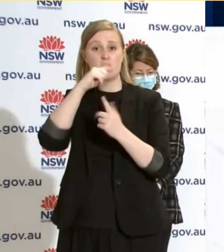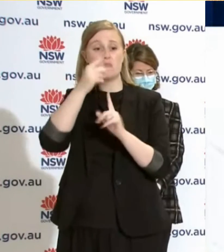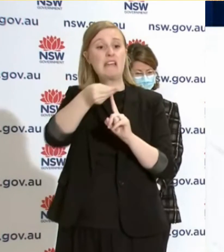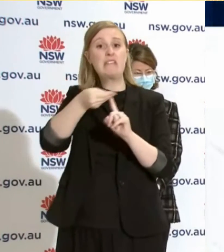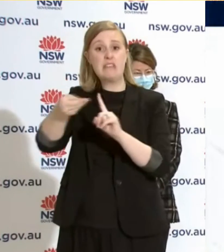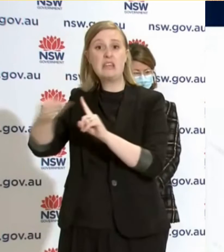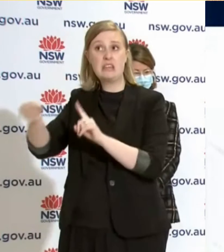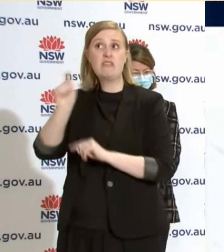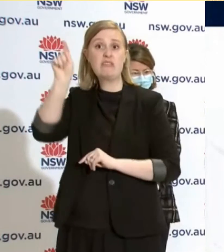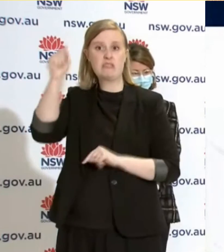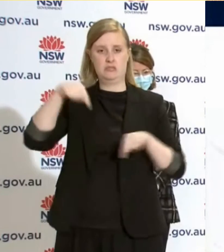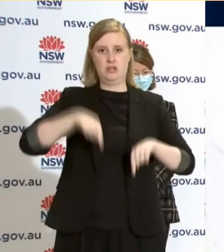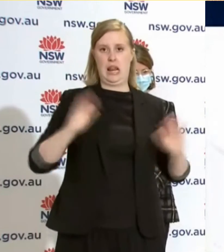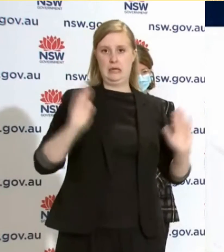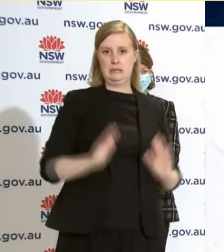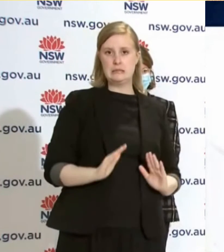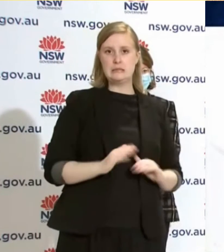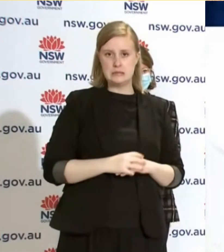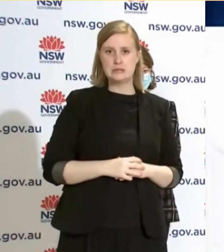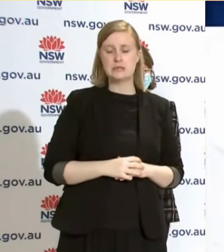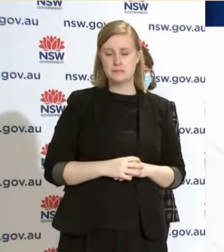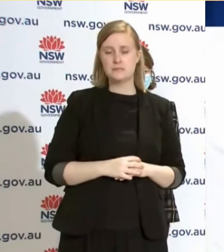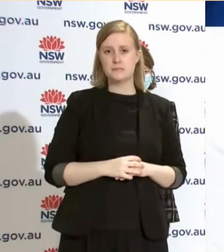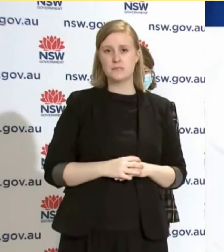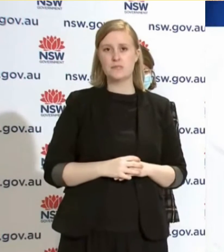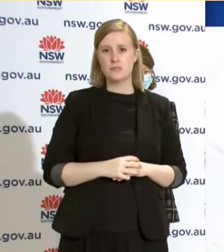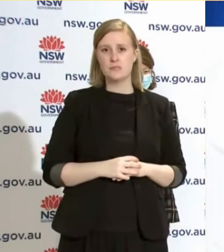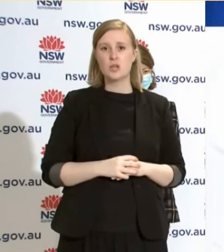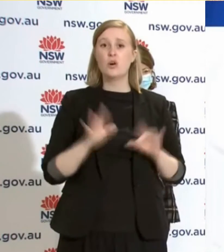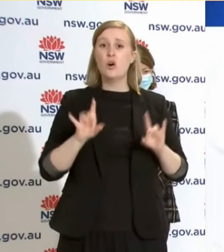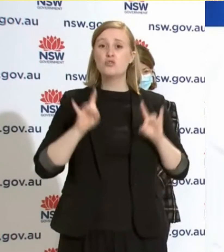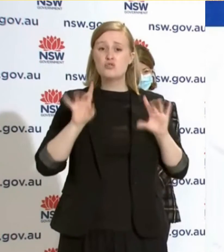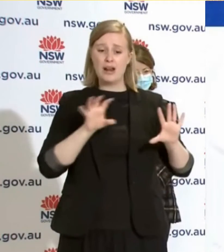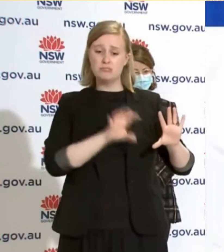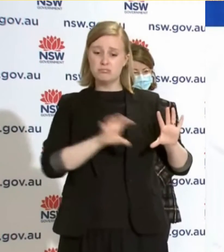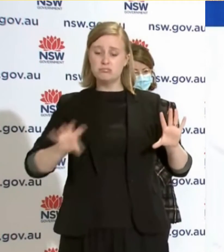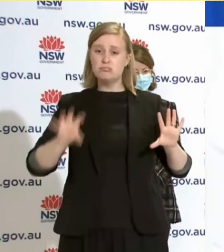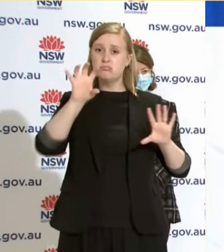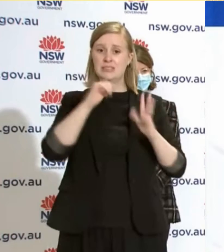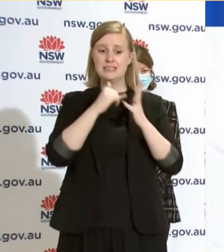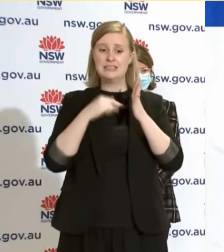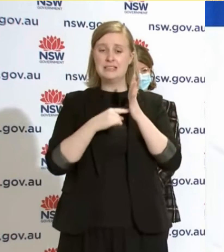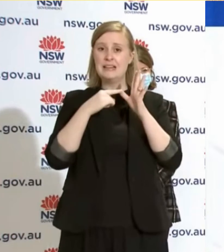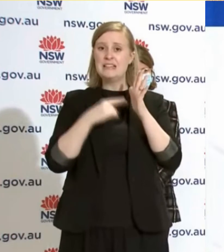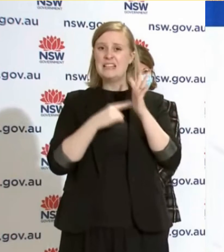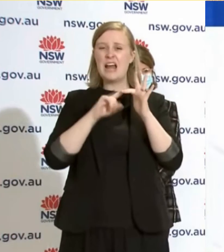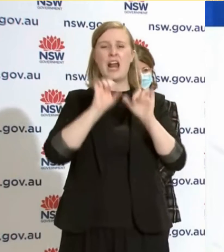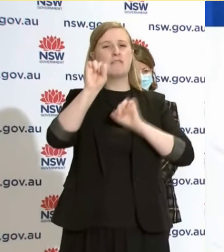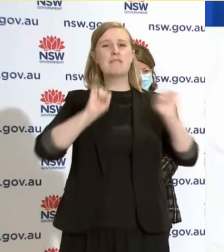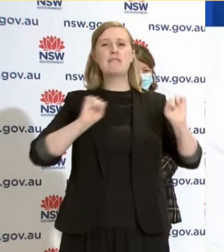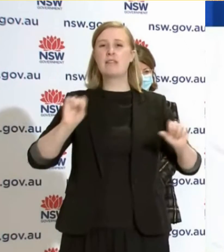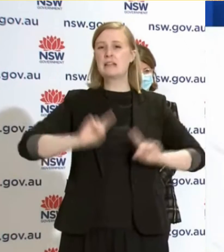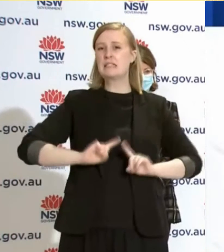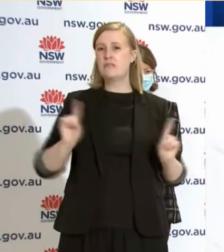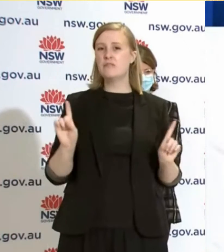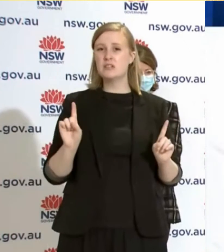moving forward as a nation, because every state, no matter what stage every state is up to, Some states have 0 cases and border